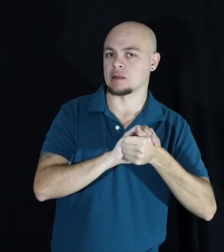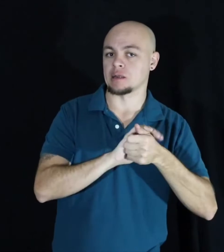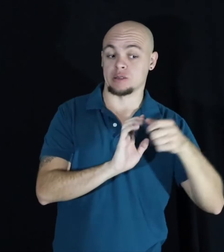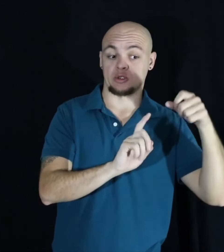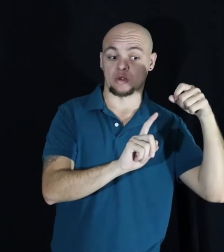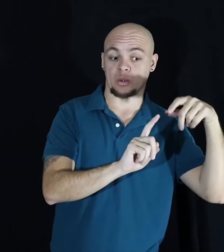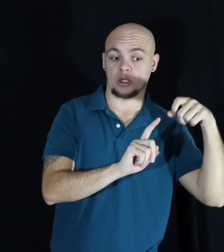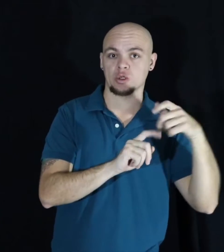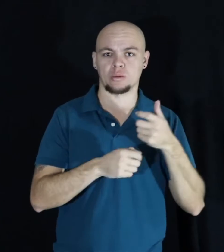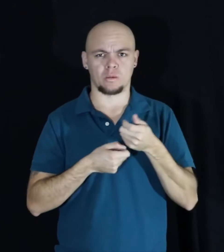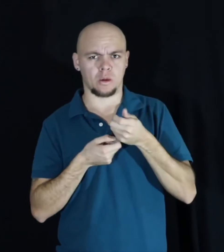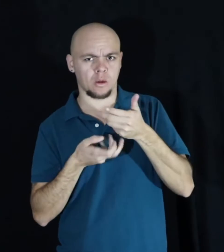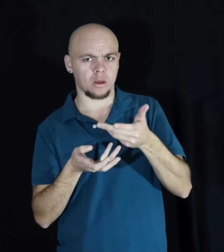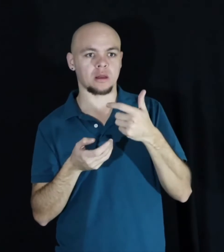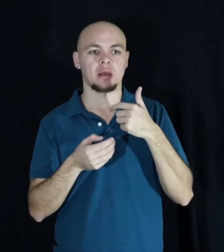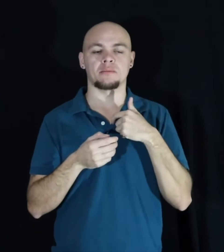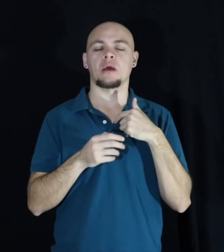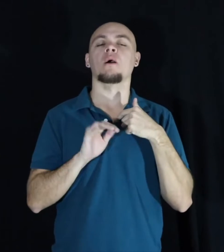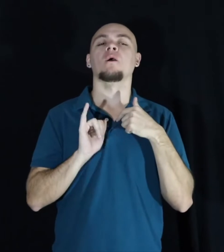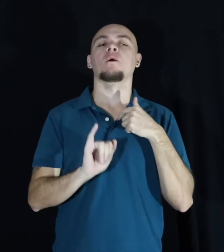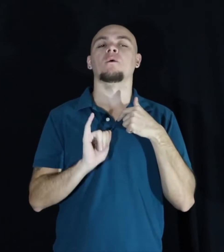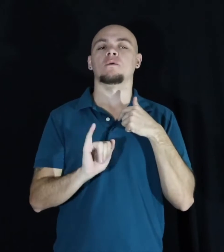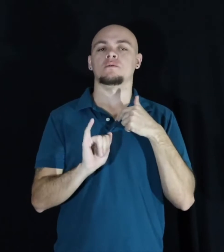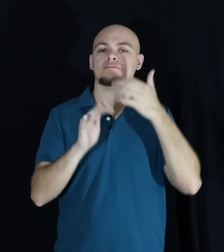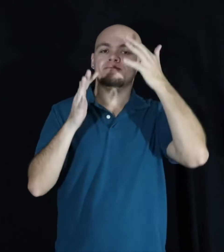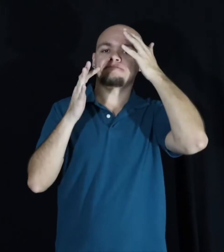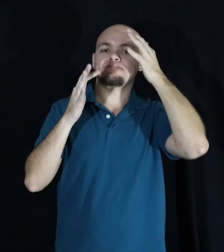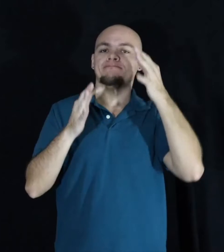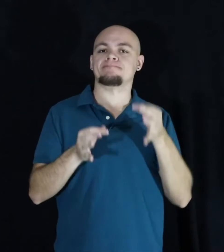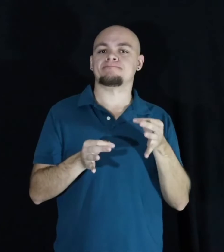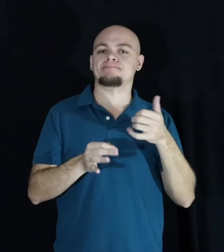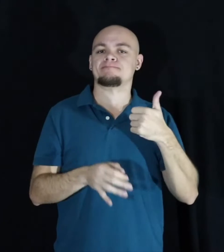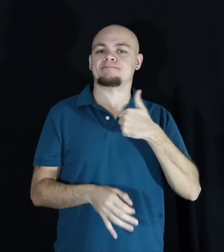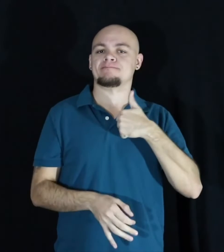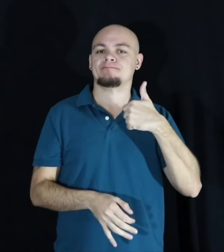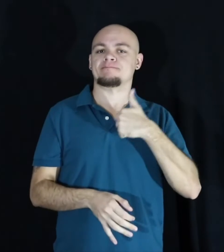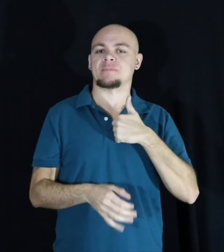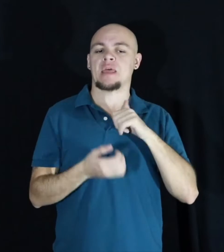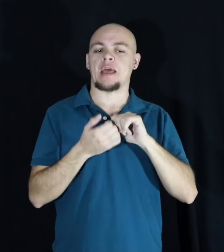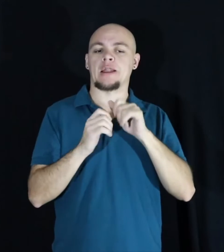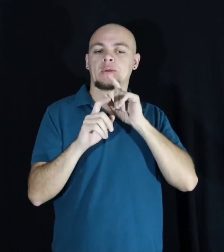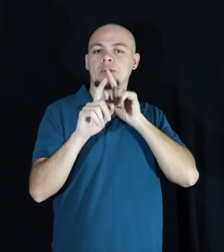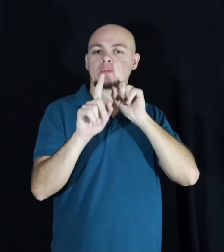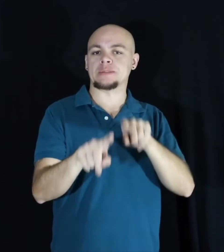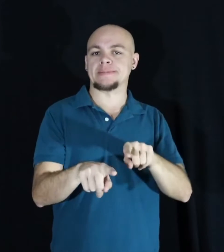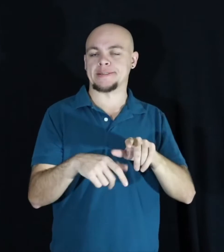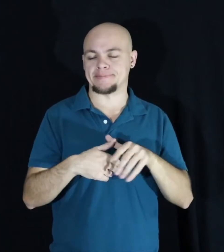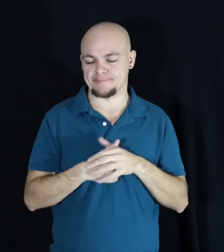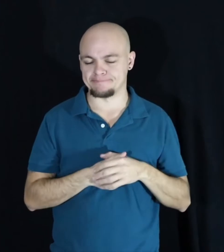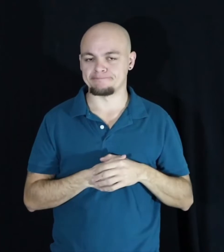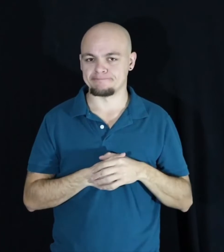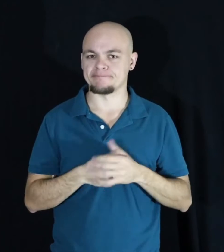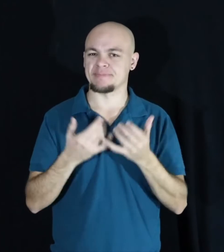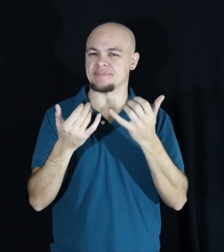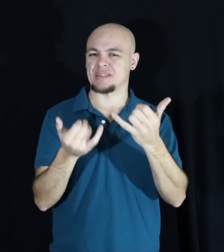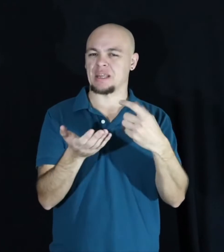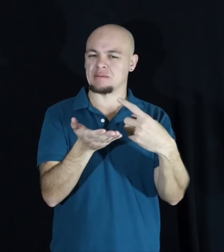caused them, I could give myself the choice to respond better. And that's what I want to share with you today.